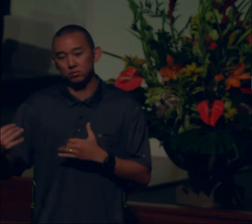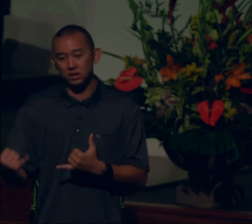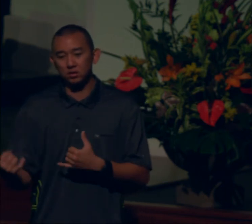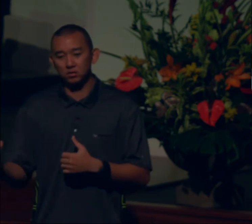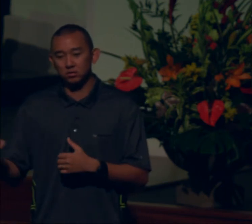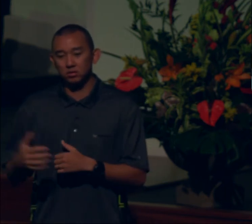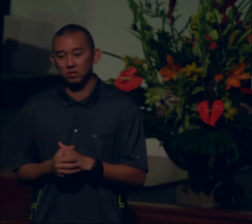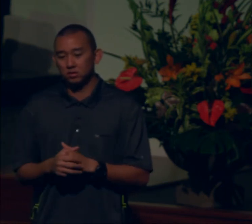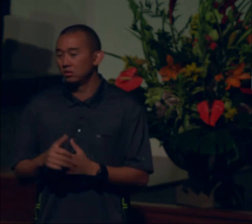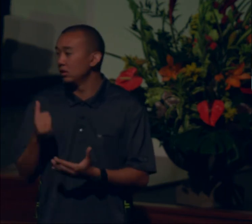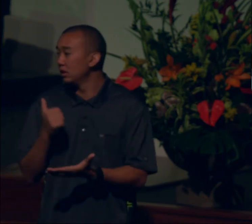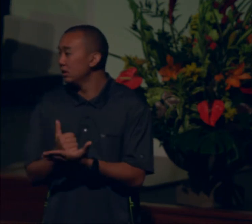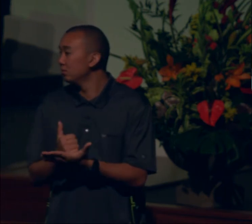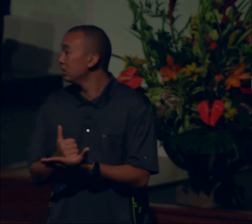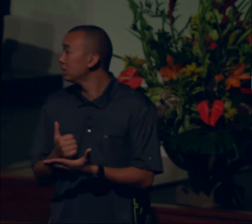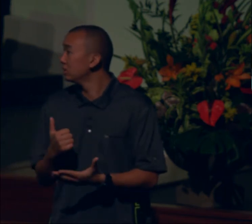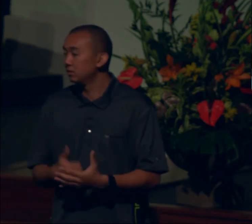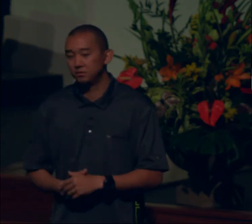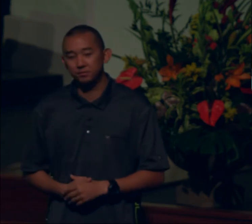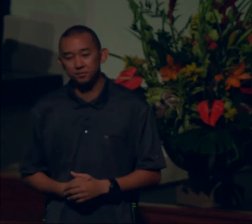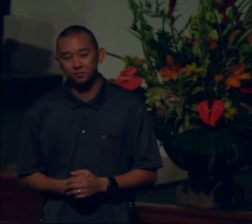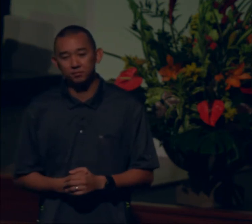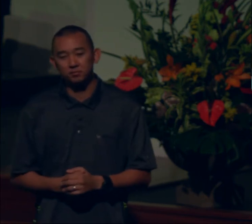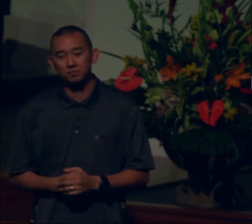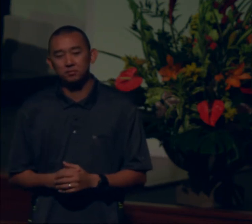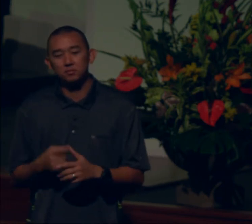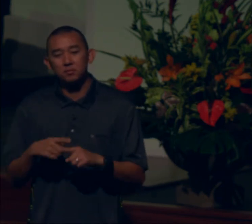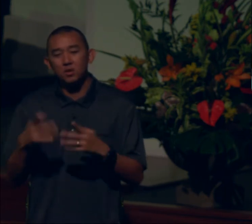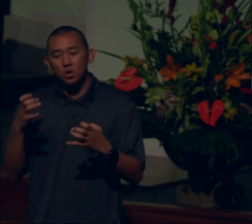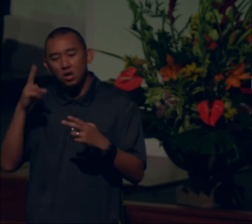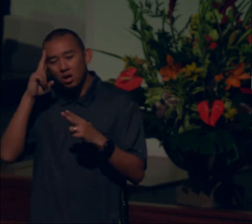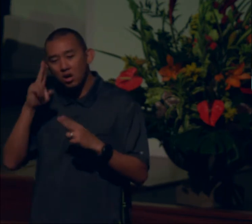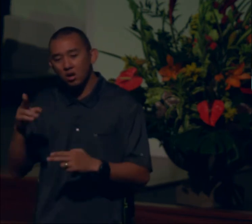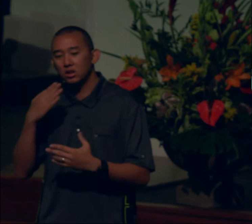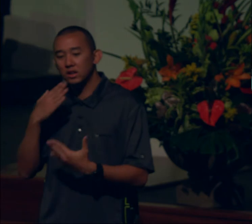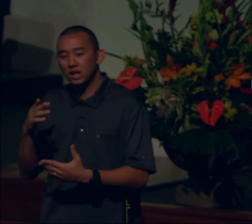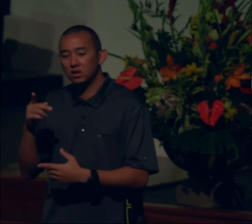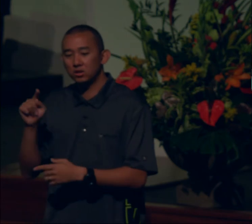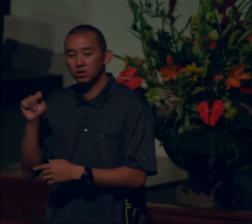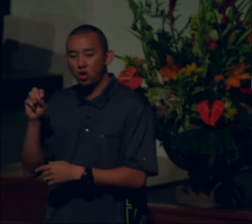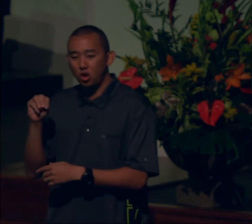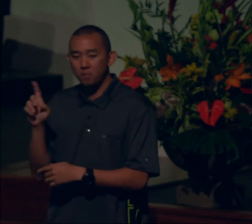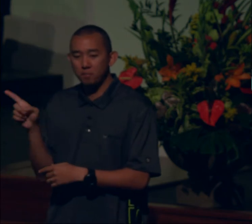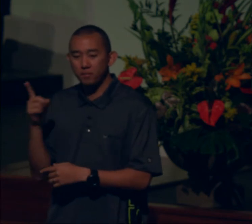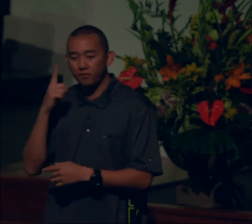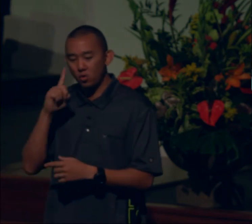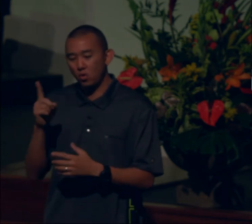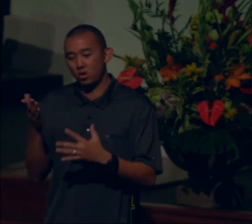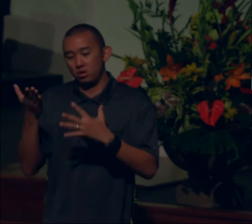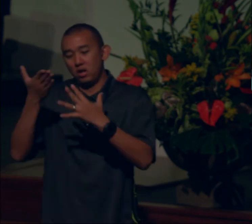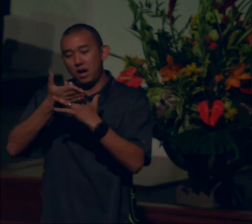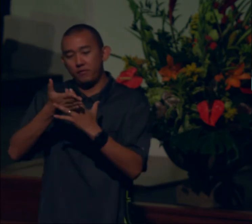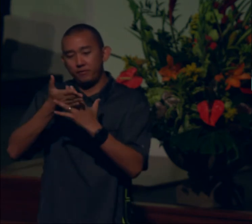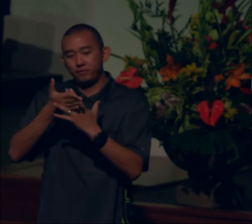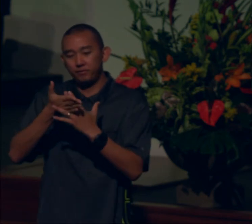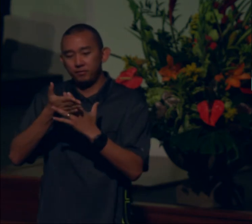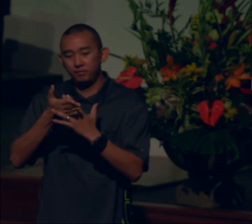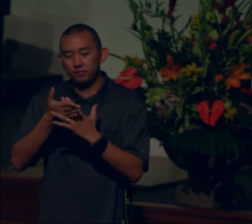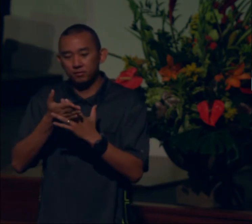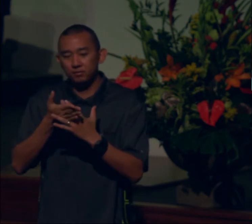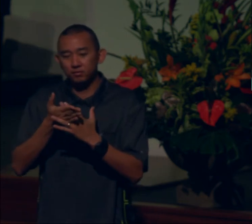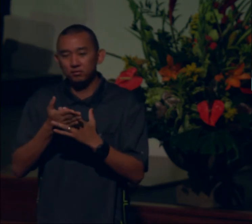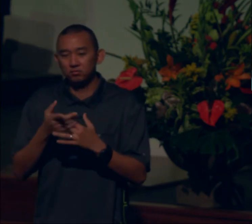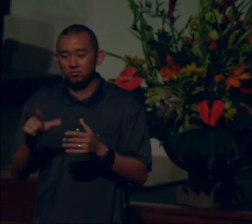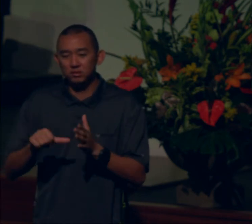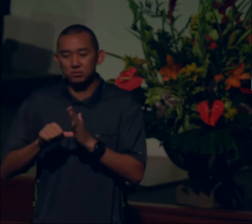Amen? But again, we just wanted to honor you and thank you here at this halftime. And one thing that stood out over the whole time